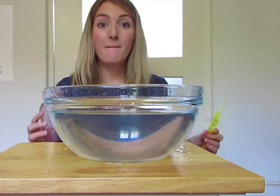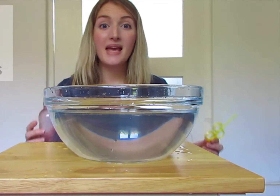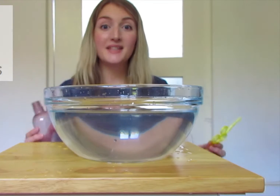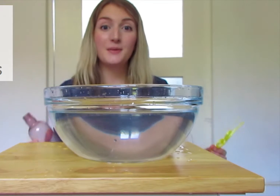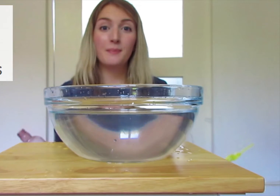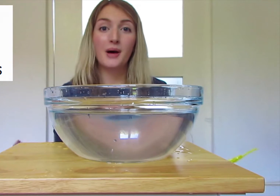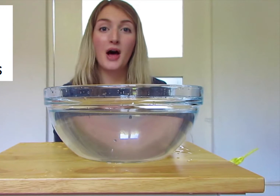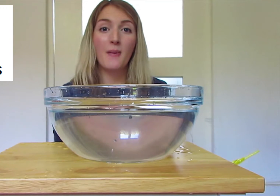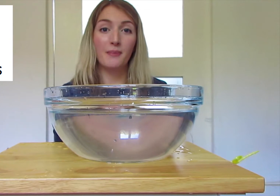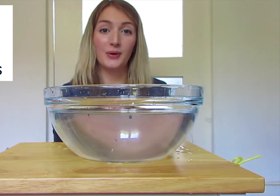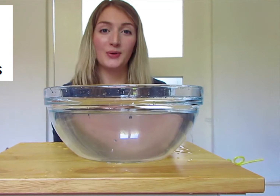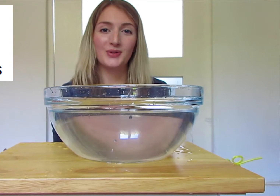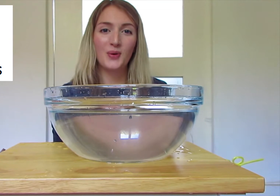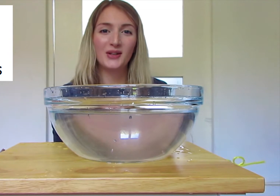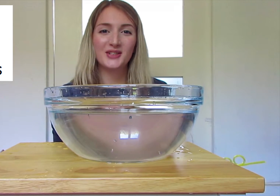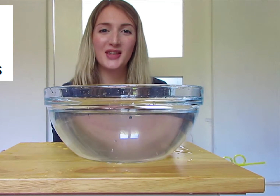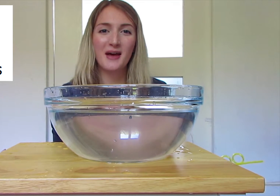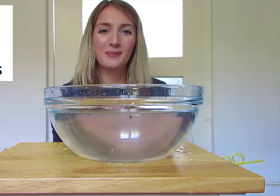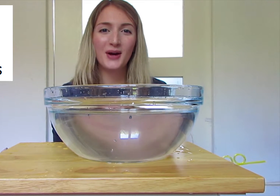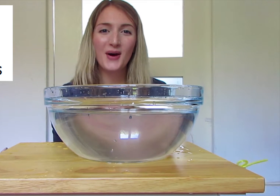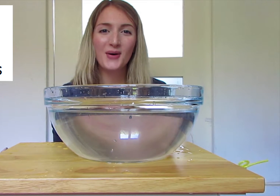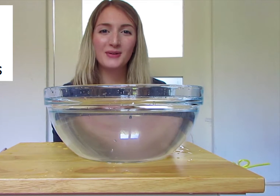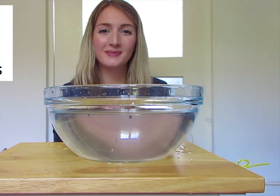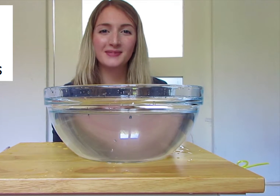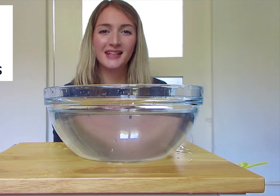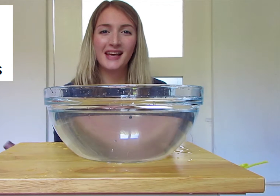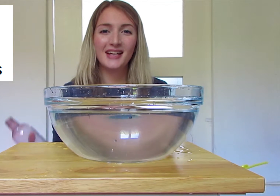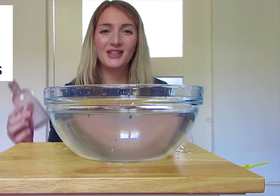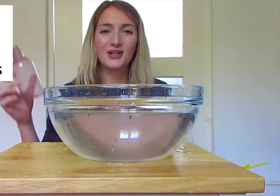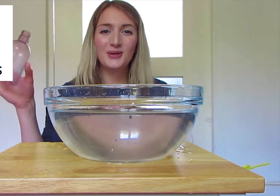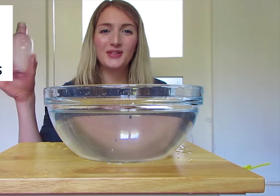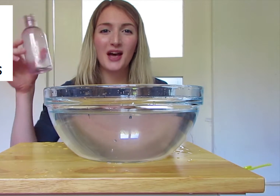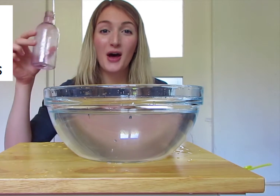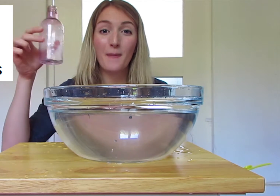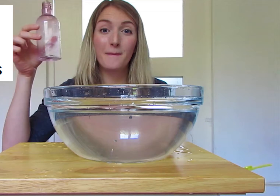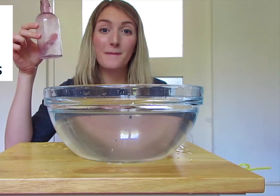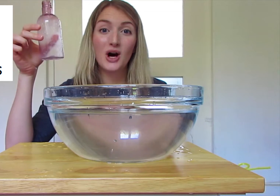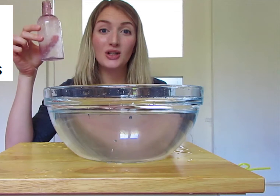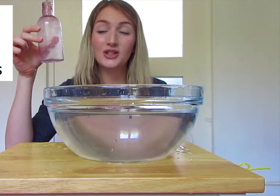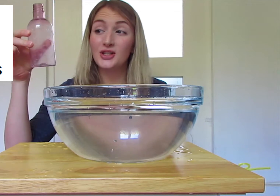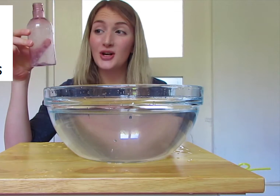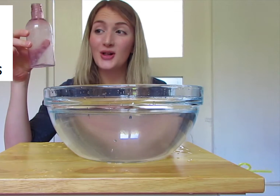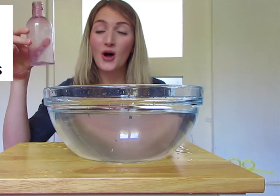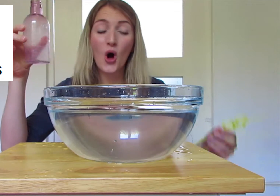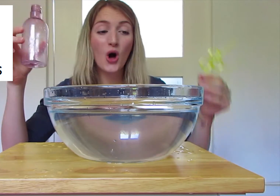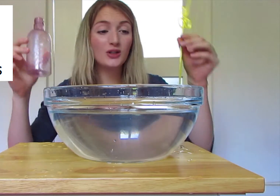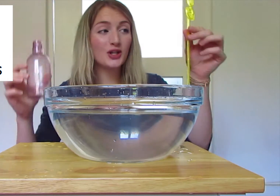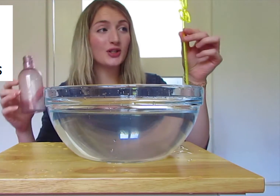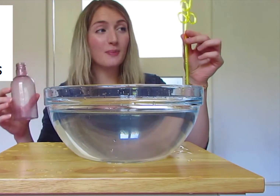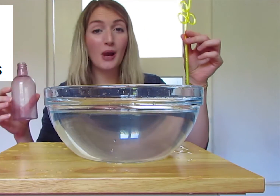Make some bubbles, watch them go. Use a bottle or just